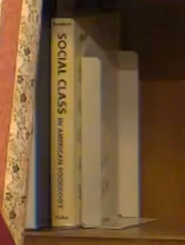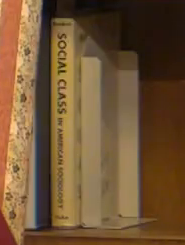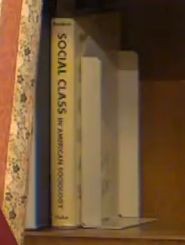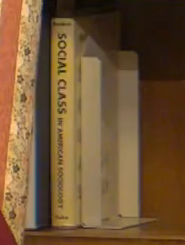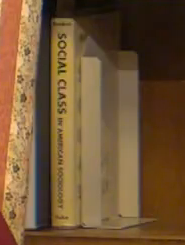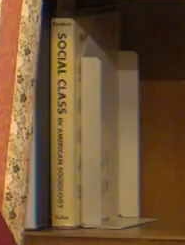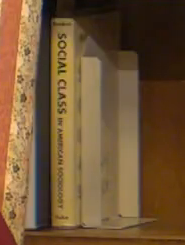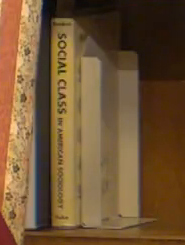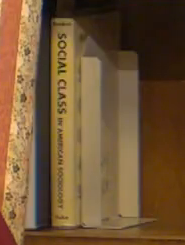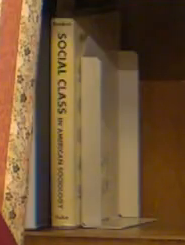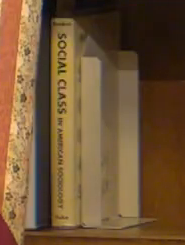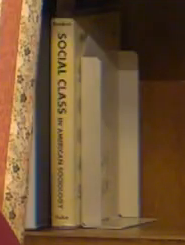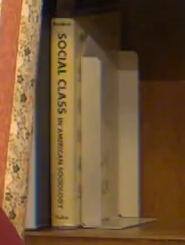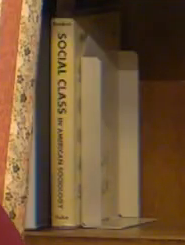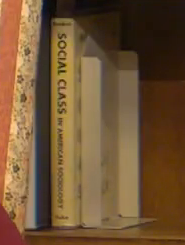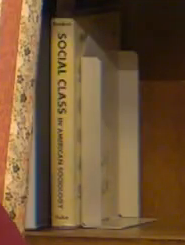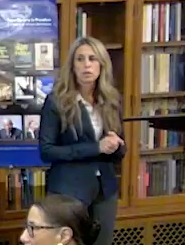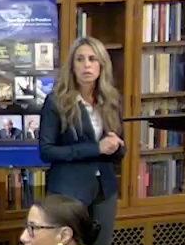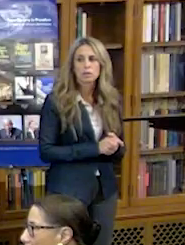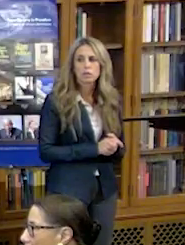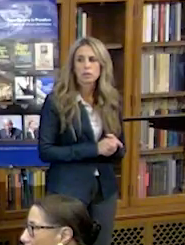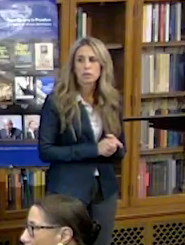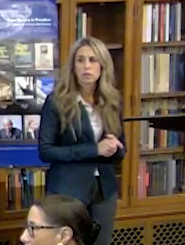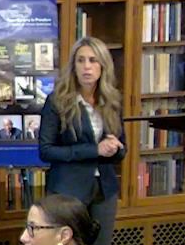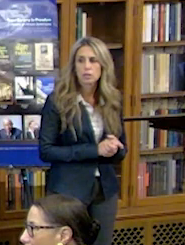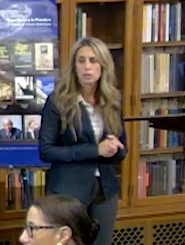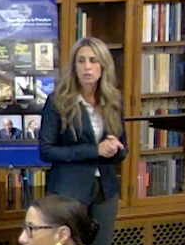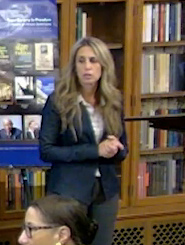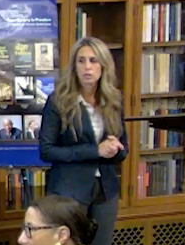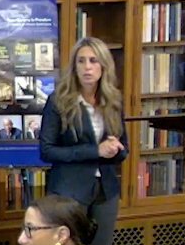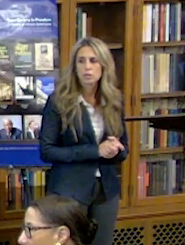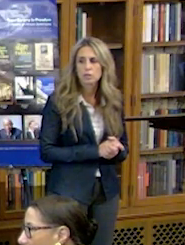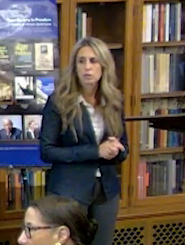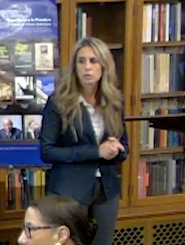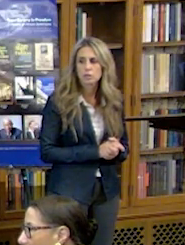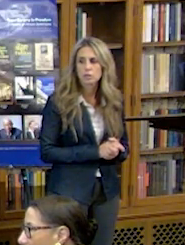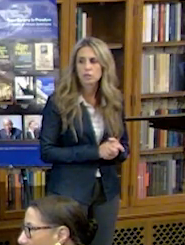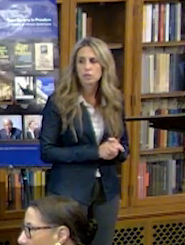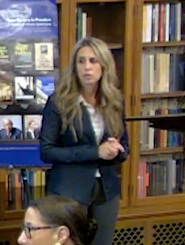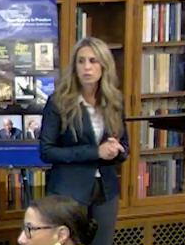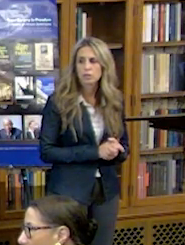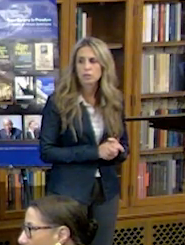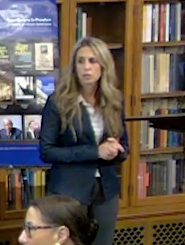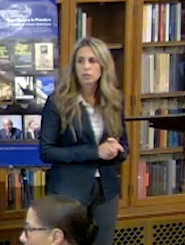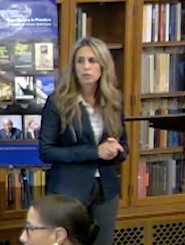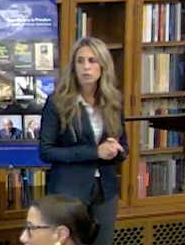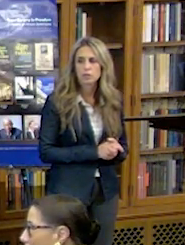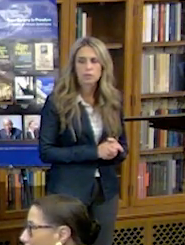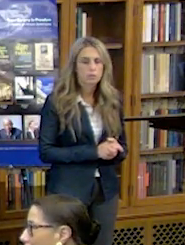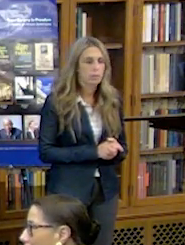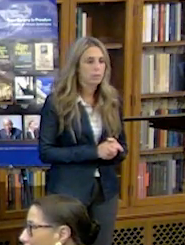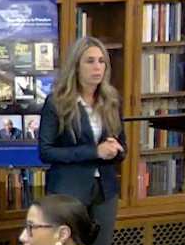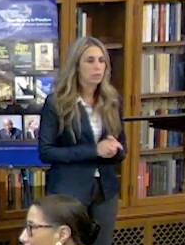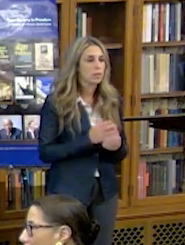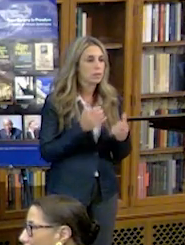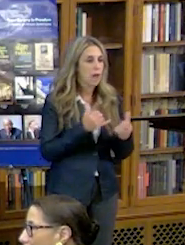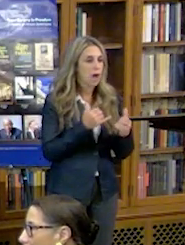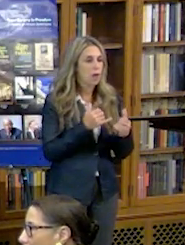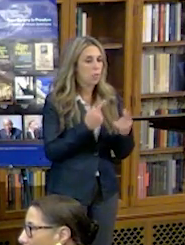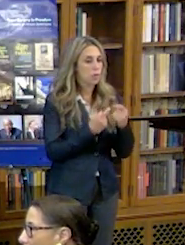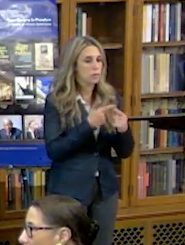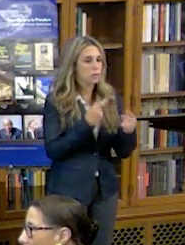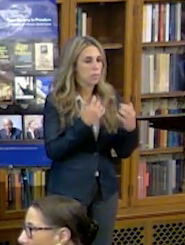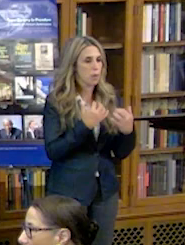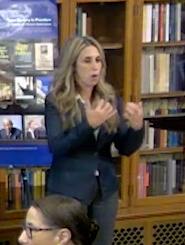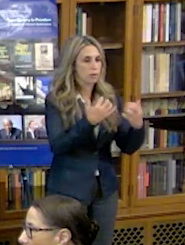to questions from the floor absolutely so I have a couple of questions from the audience here um the